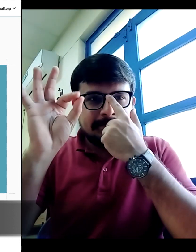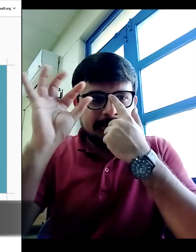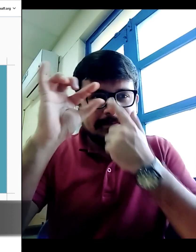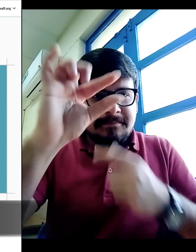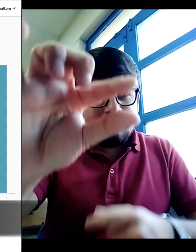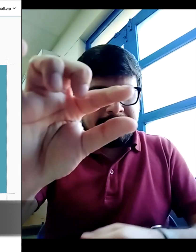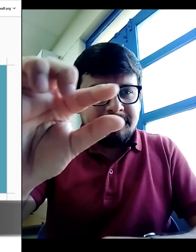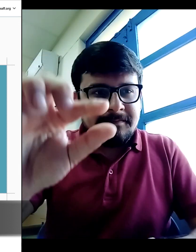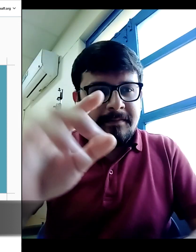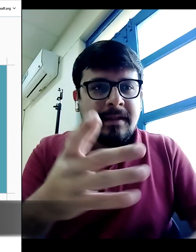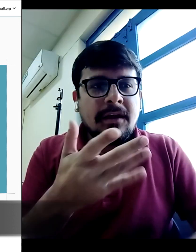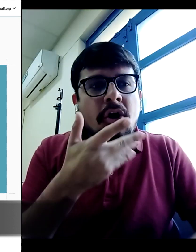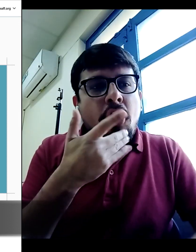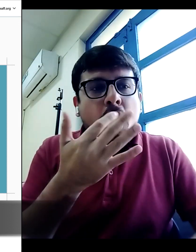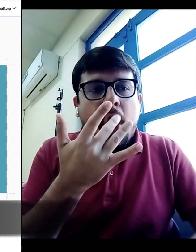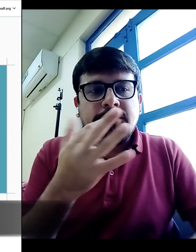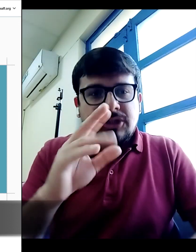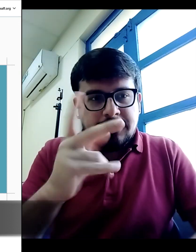can try